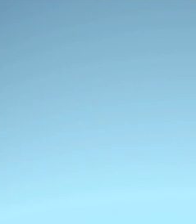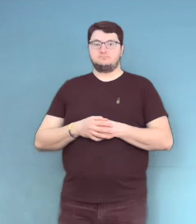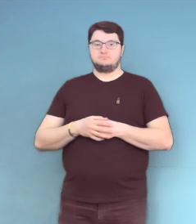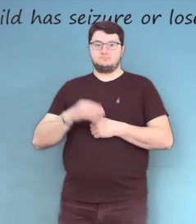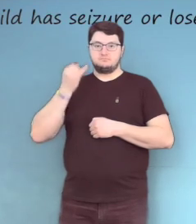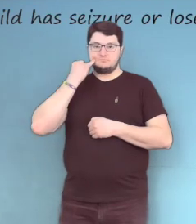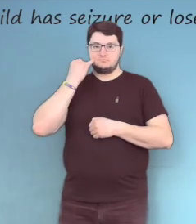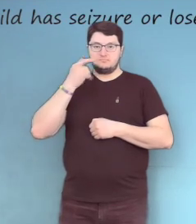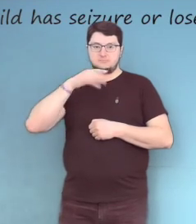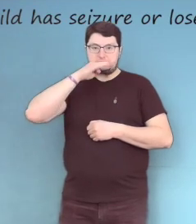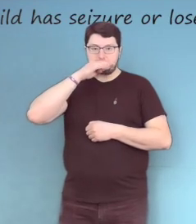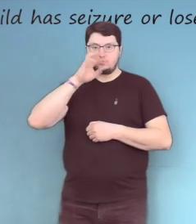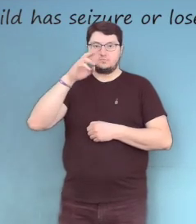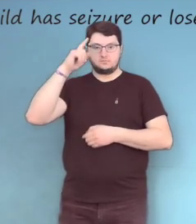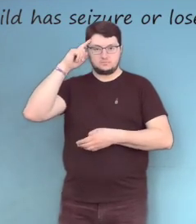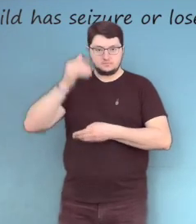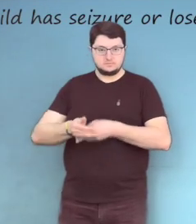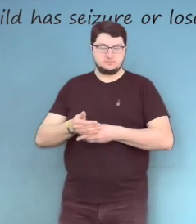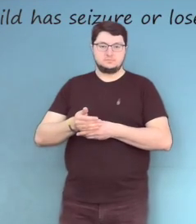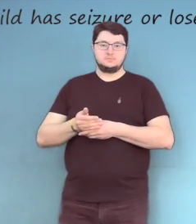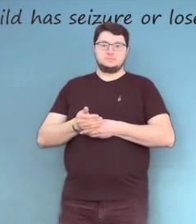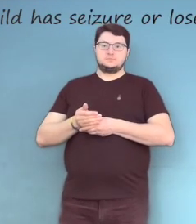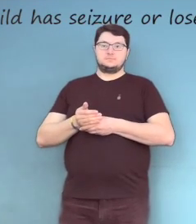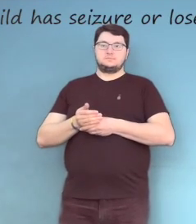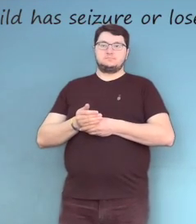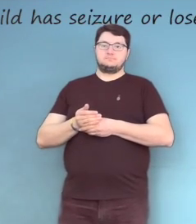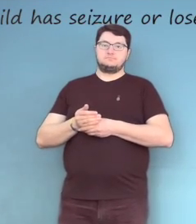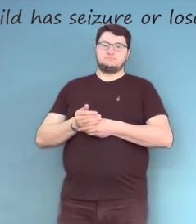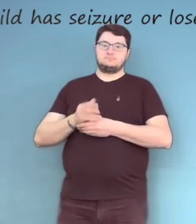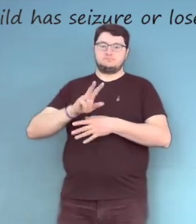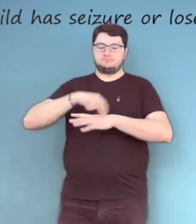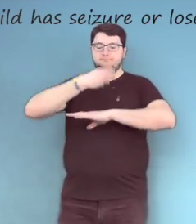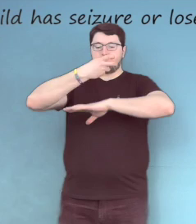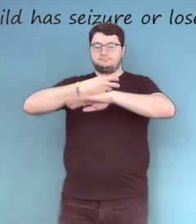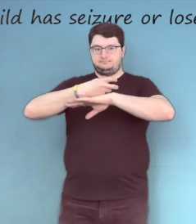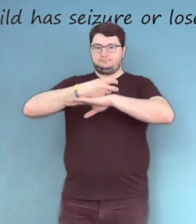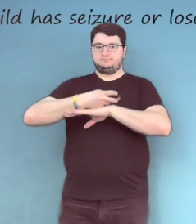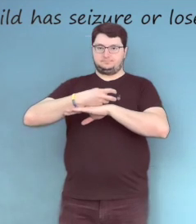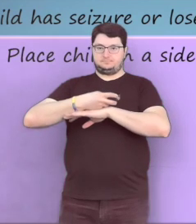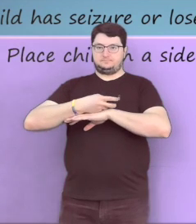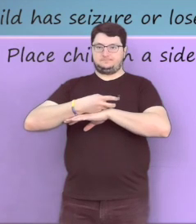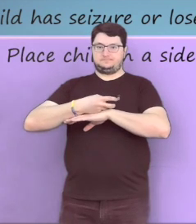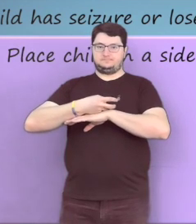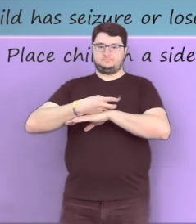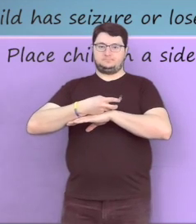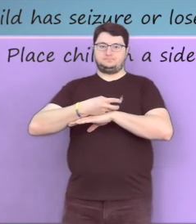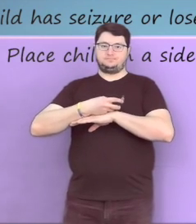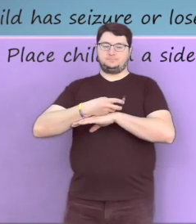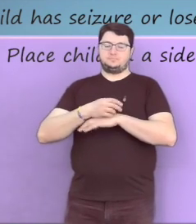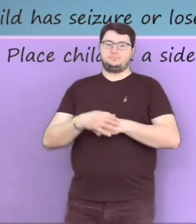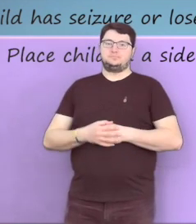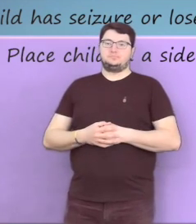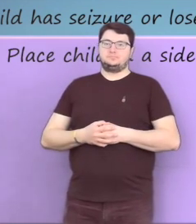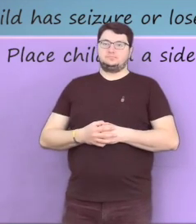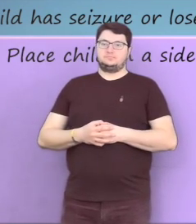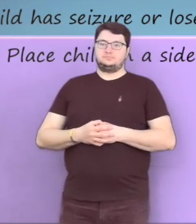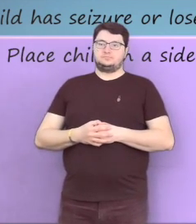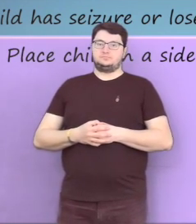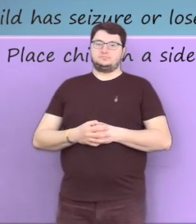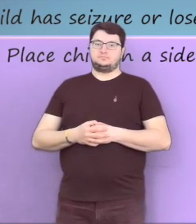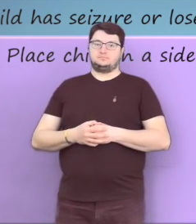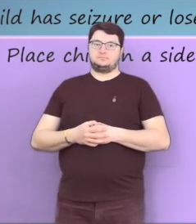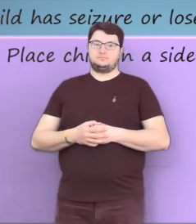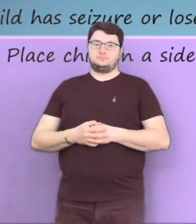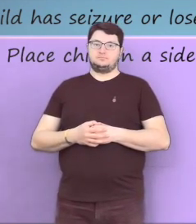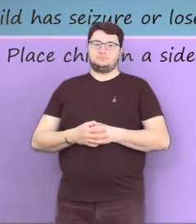If a child with diabetes has a seizure or loses consciousness, place them on the floor in a sideline position.